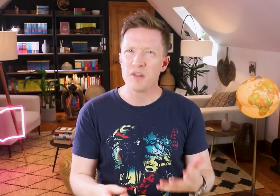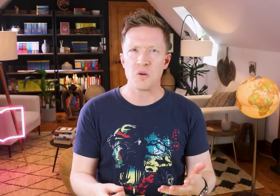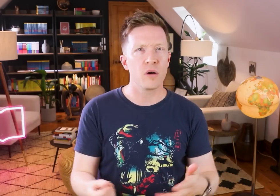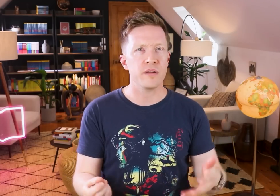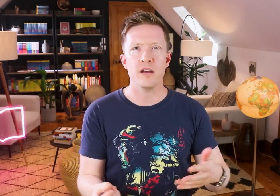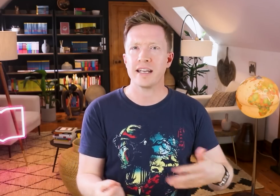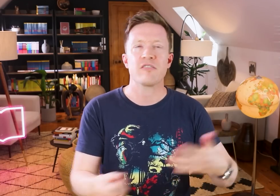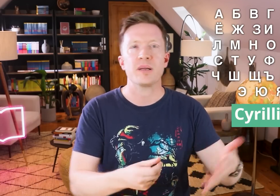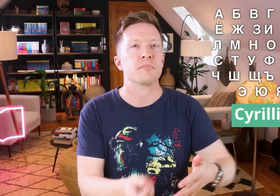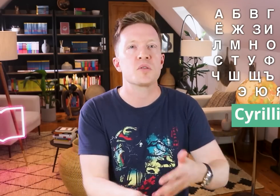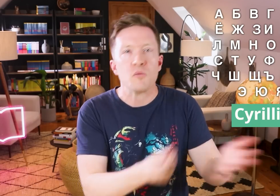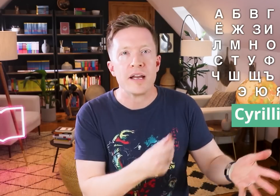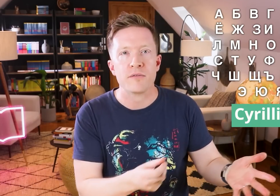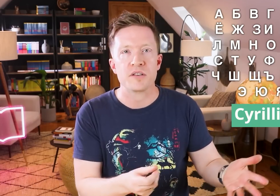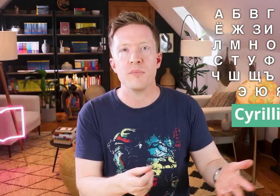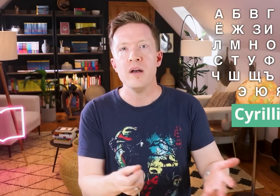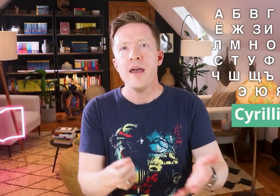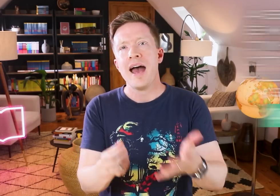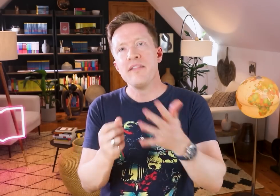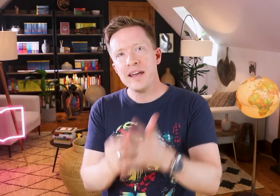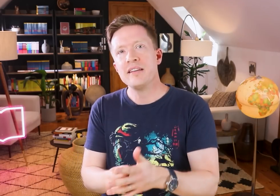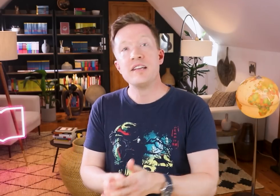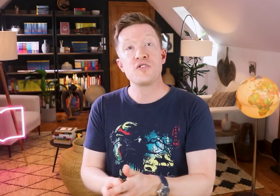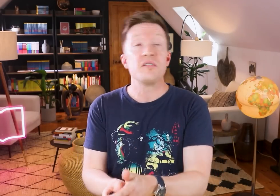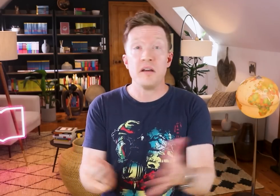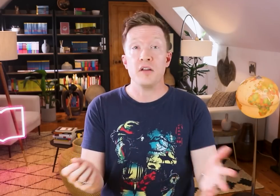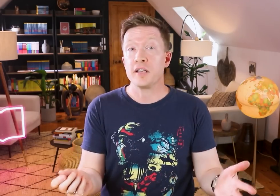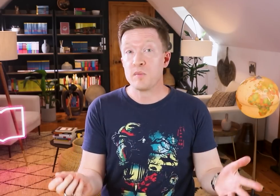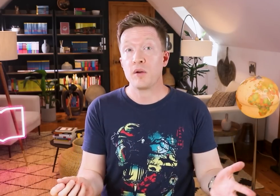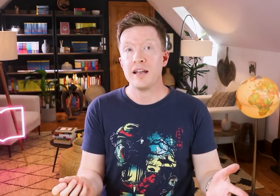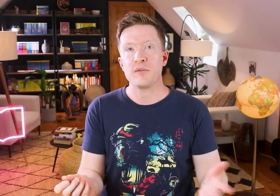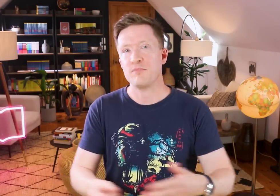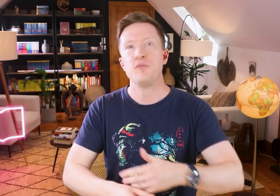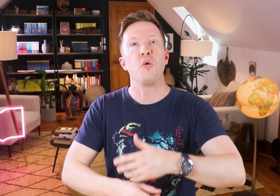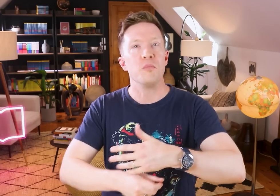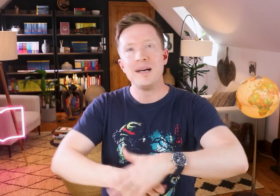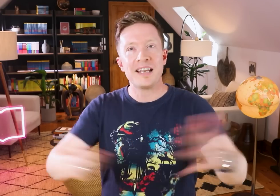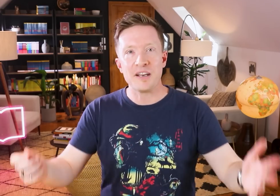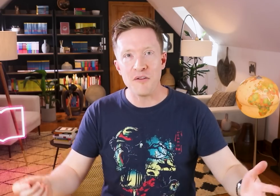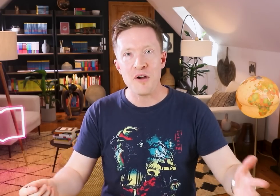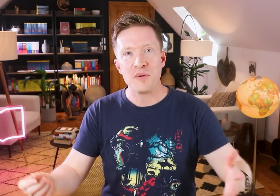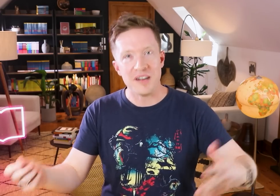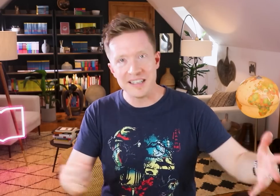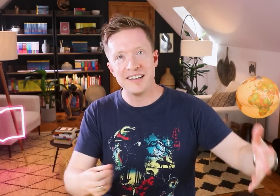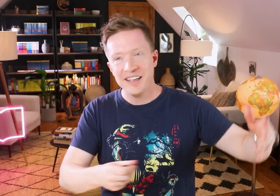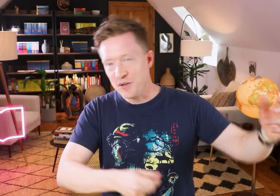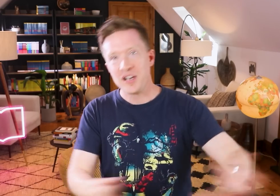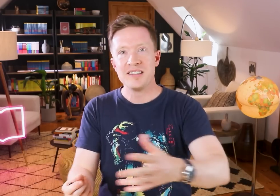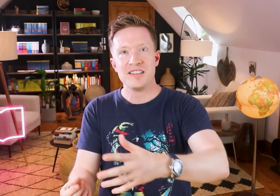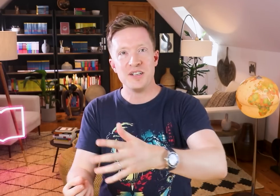much longer than learning an alphabet like Cyrillic, for example. And in the end, it's just like learning a spoken language. You fall madly in love with the idea, you chase it till